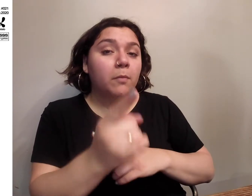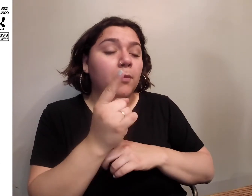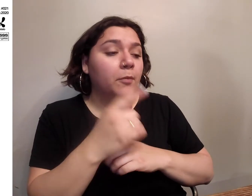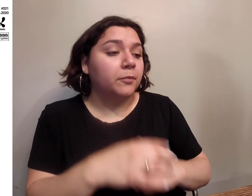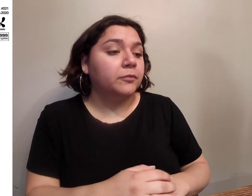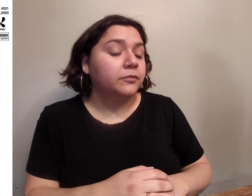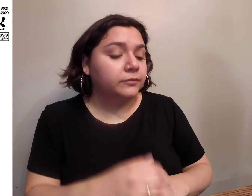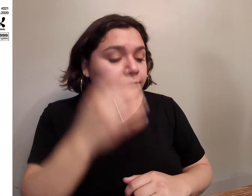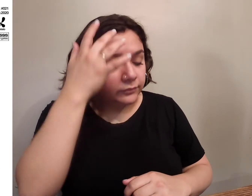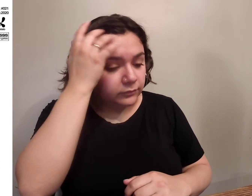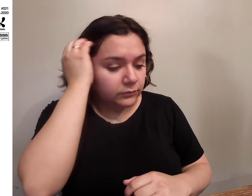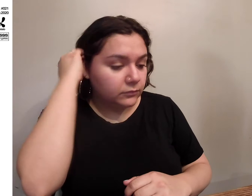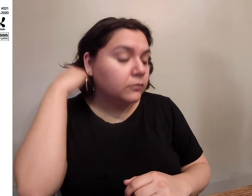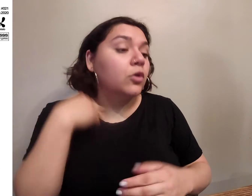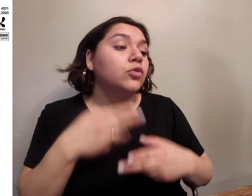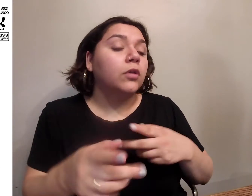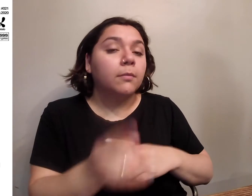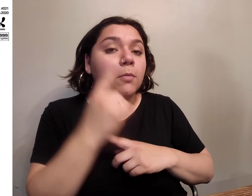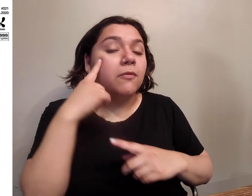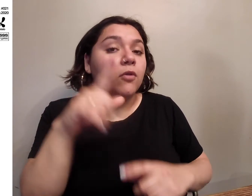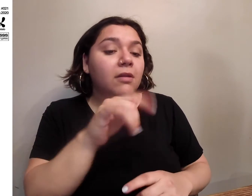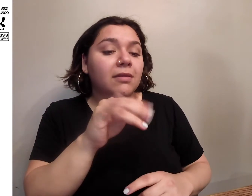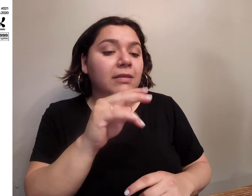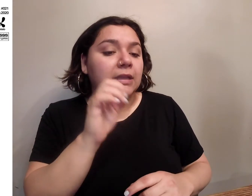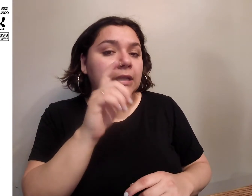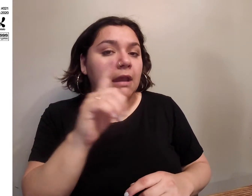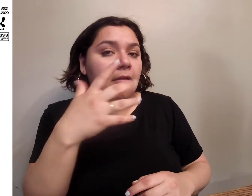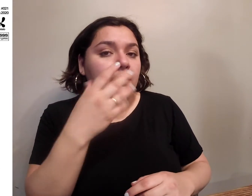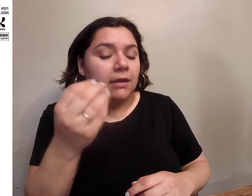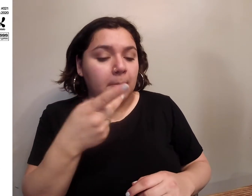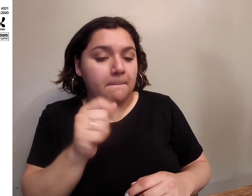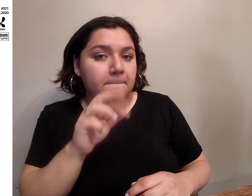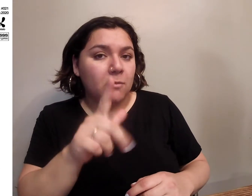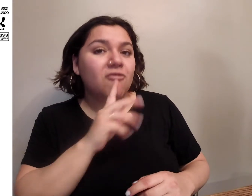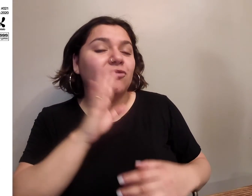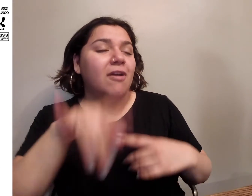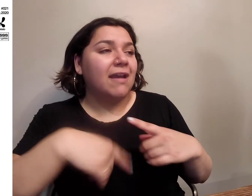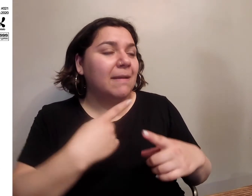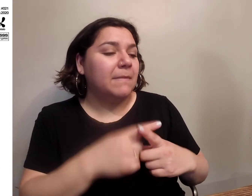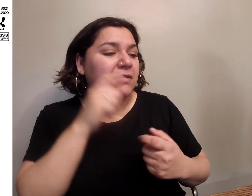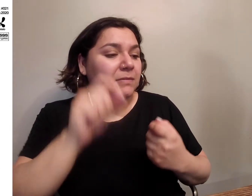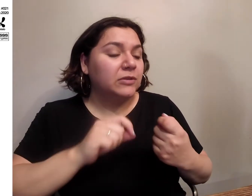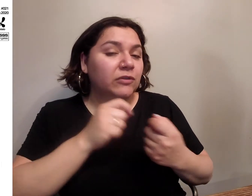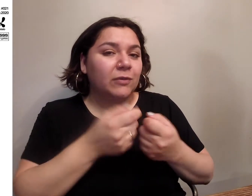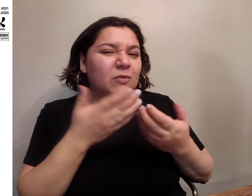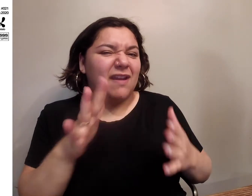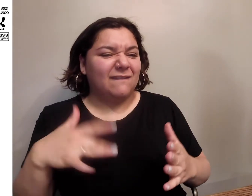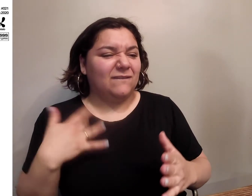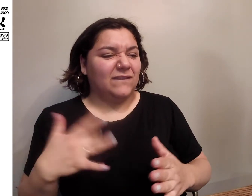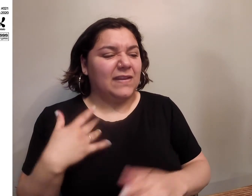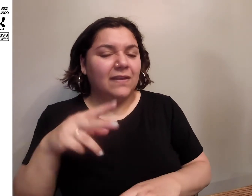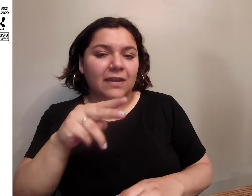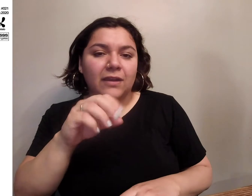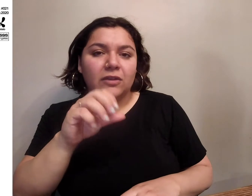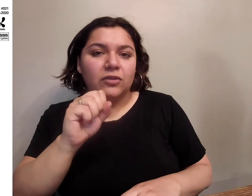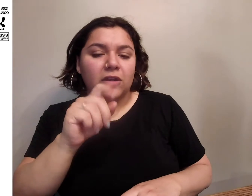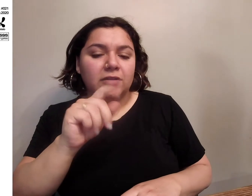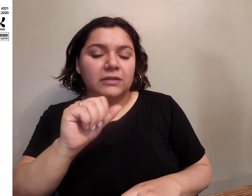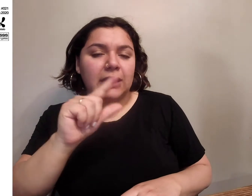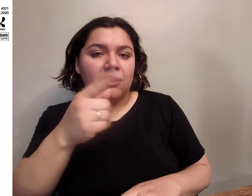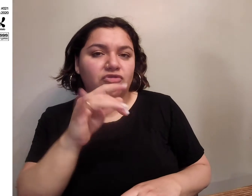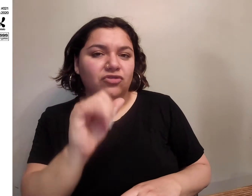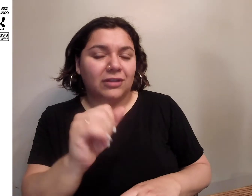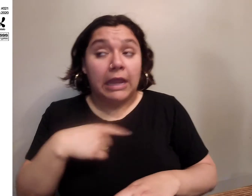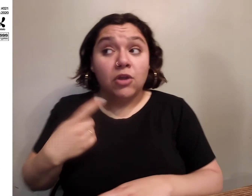moment of Lynell and Paul speaking about a certain form of nostalgia. So I've been actually talking to